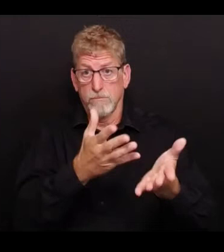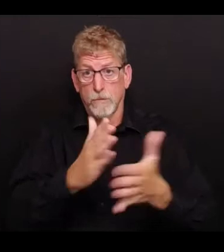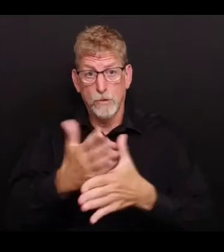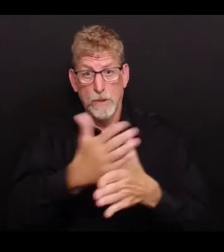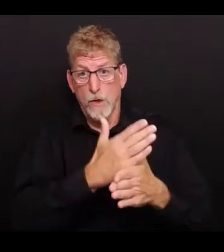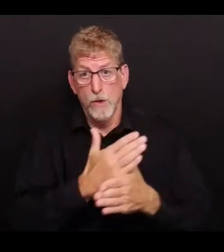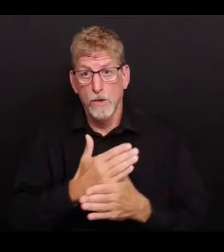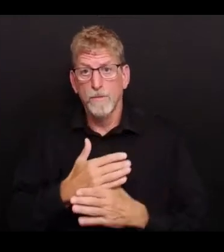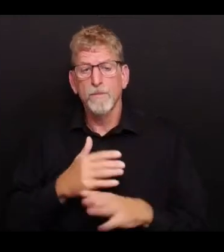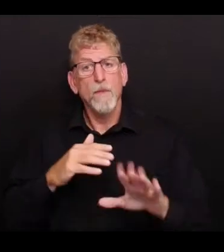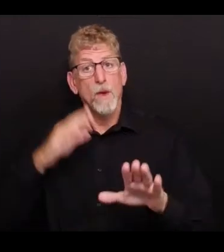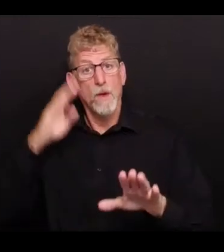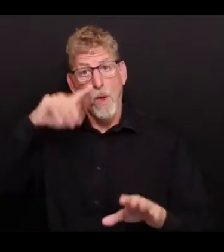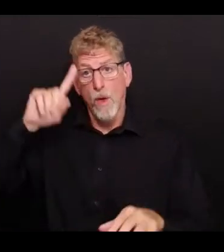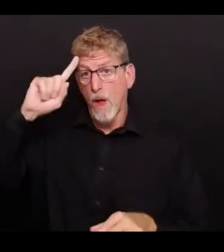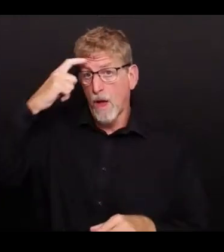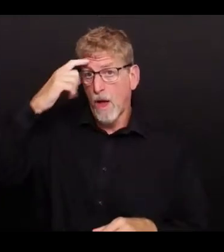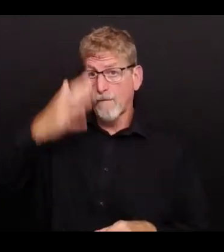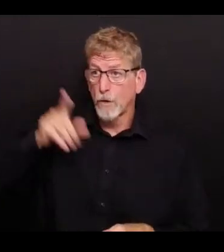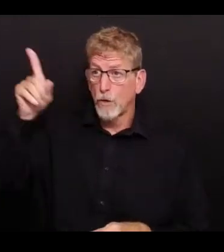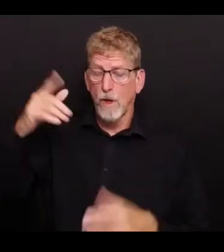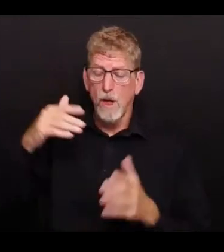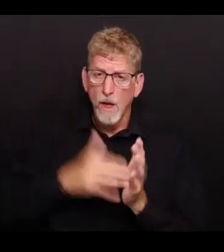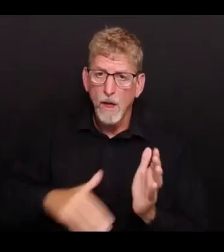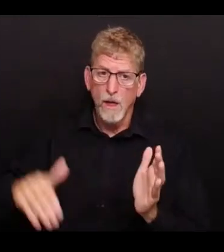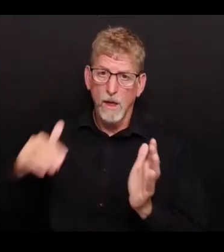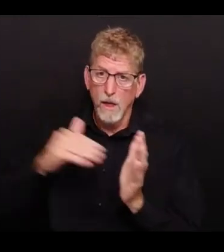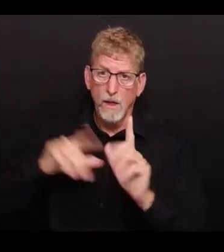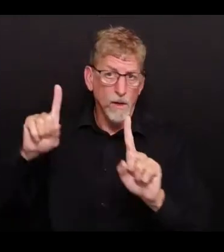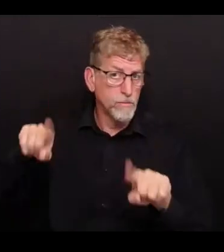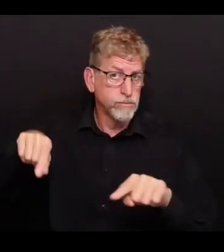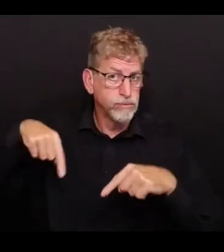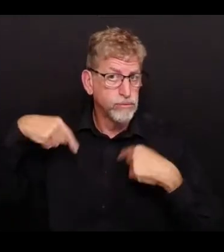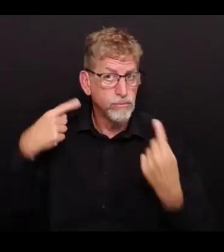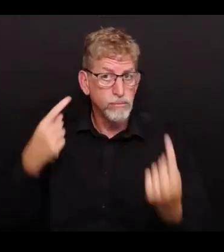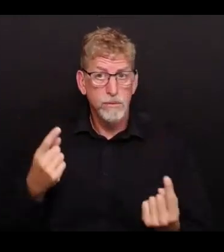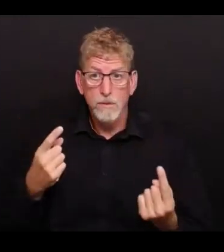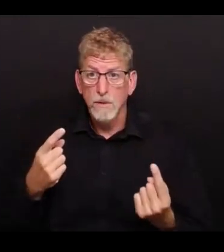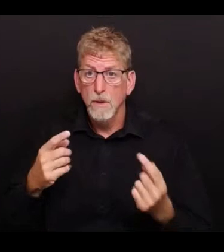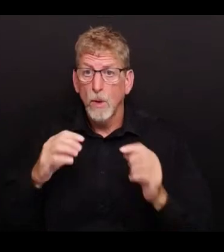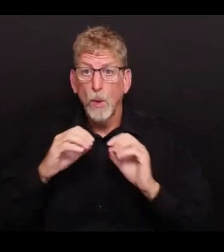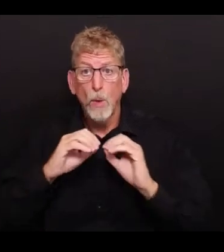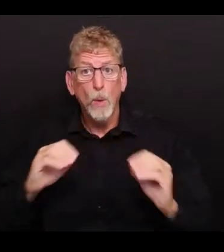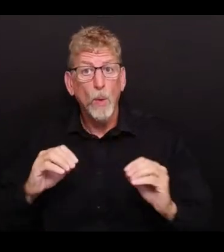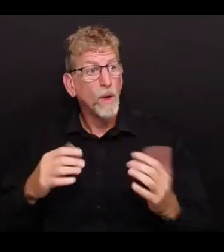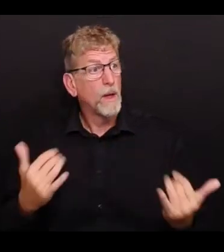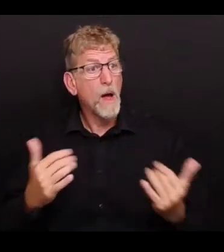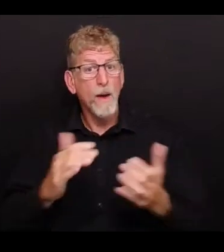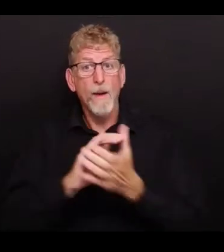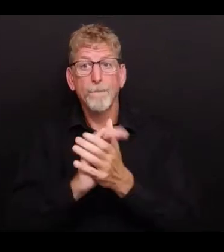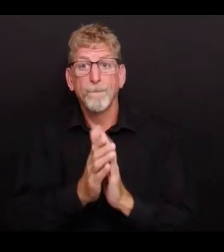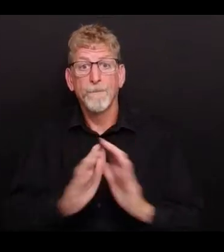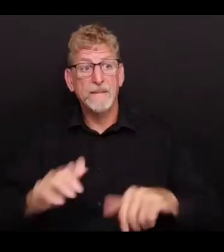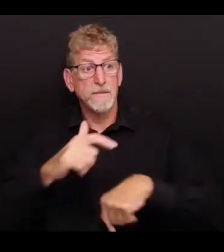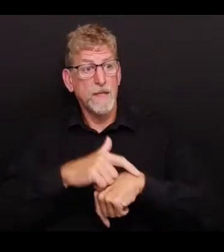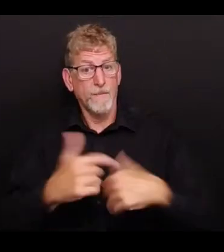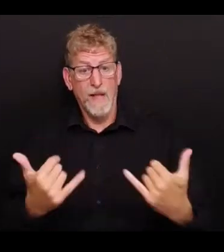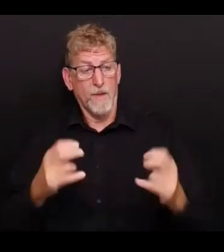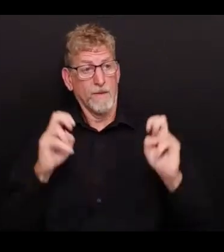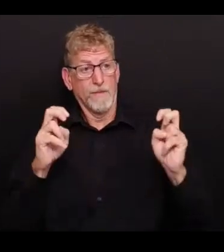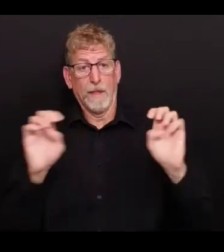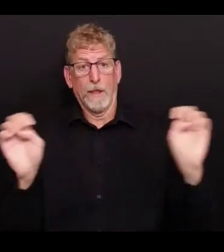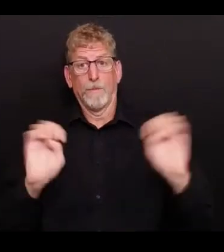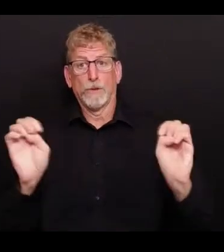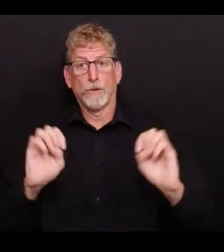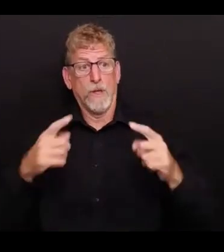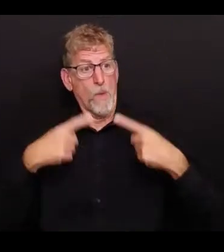repeatedly that at this point, without the peacetime emergency declaration, there isn't that same toolkit available